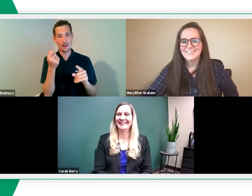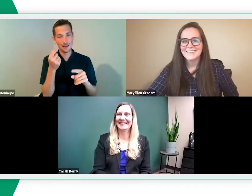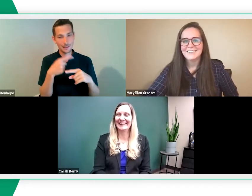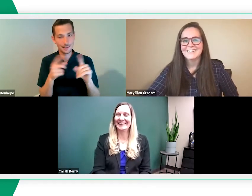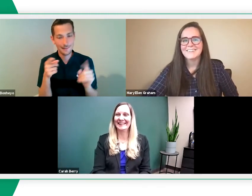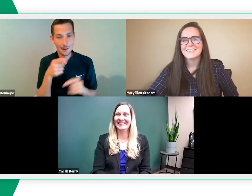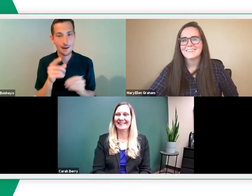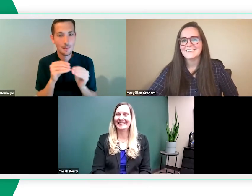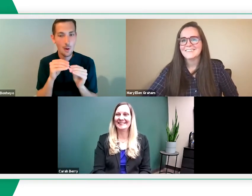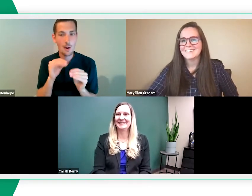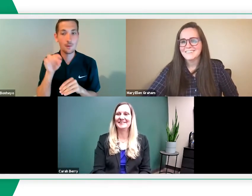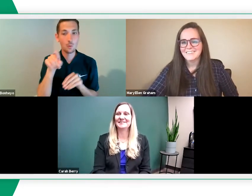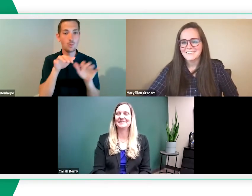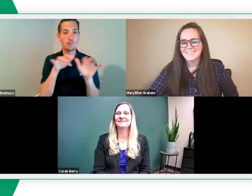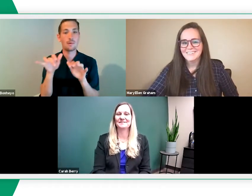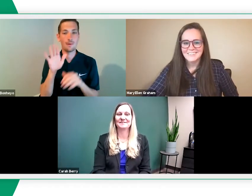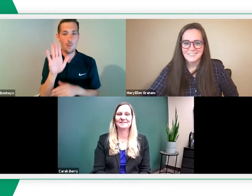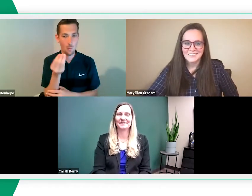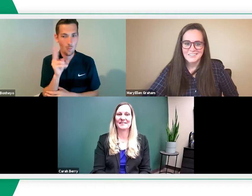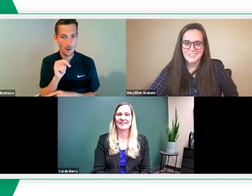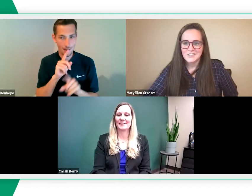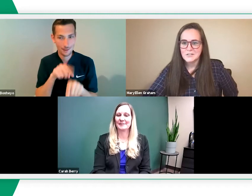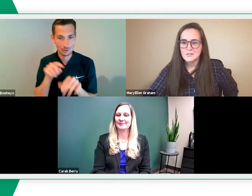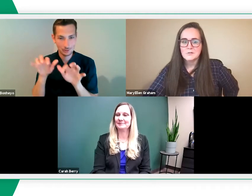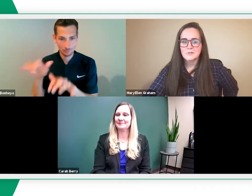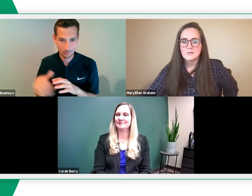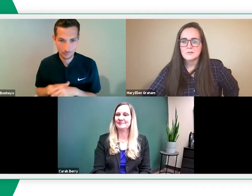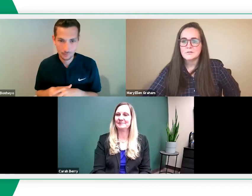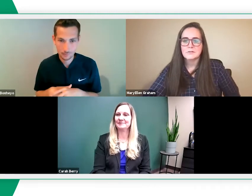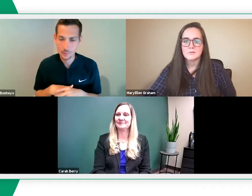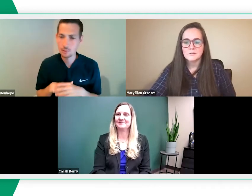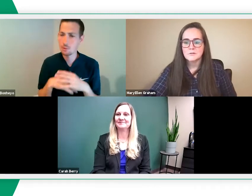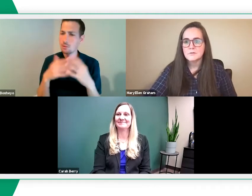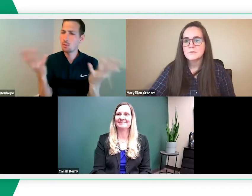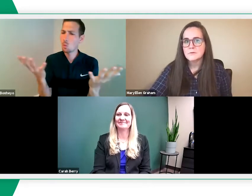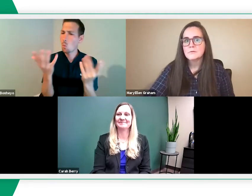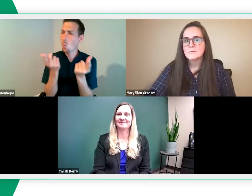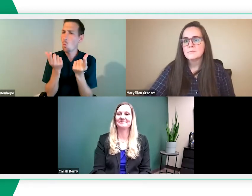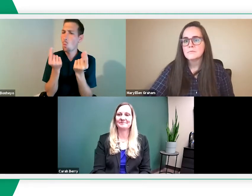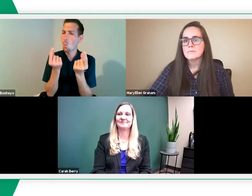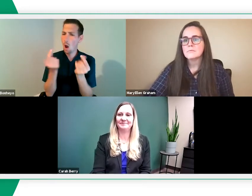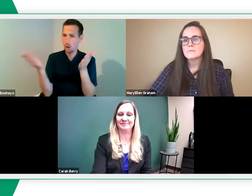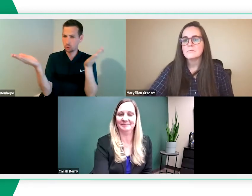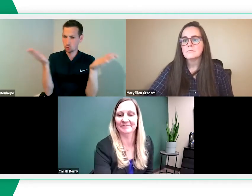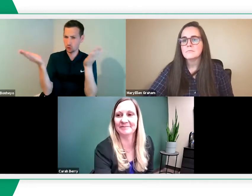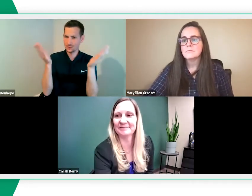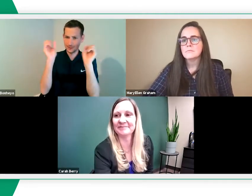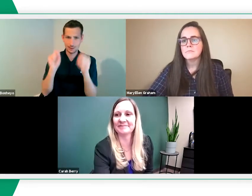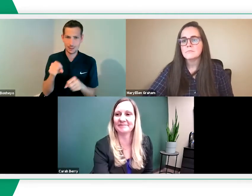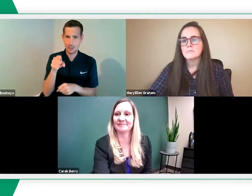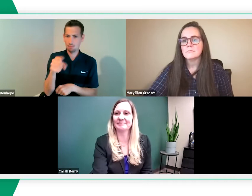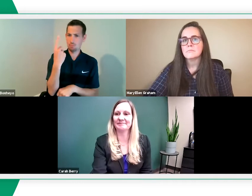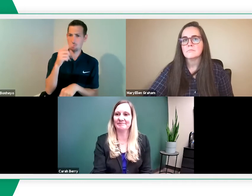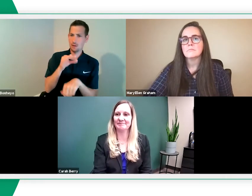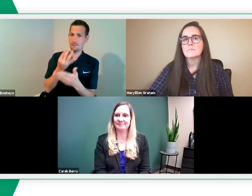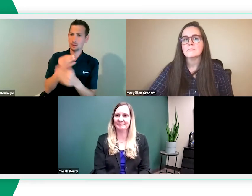So now it's going to be a little bit different. It's more of a you type your own answer. So the question is,